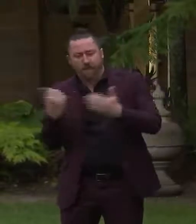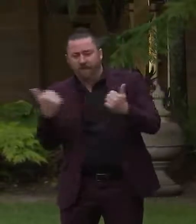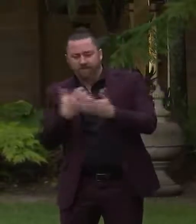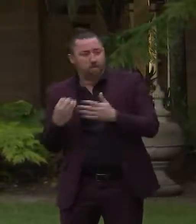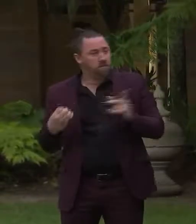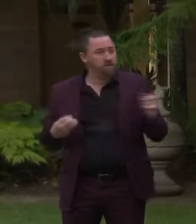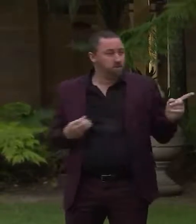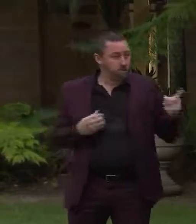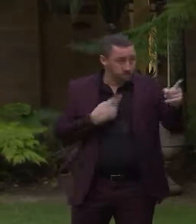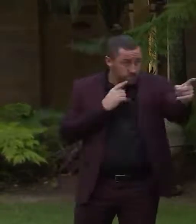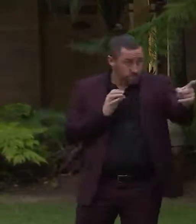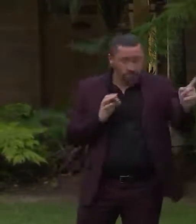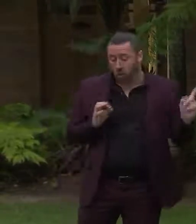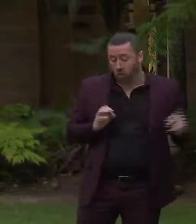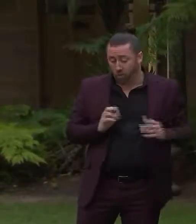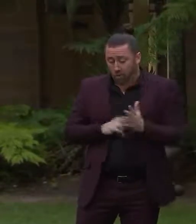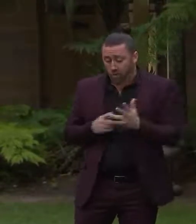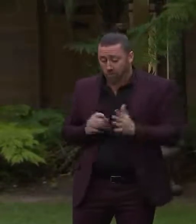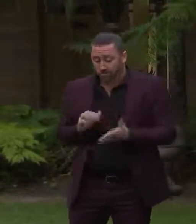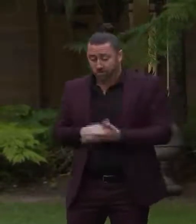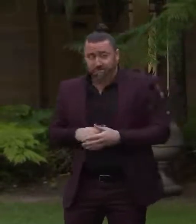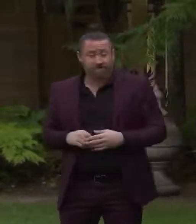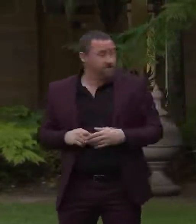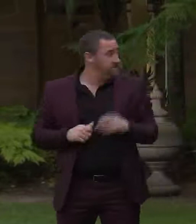That's not my understanding.